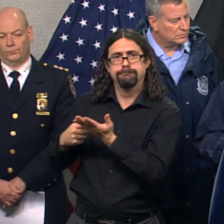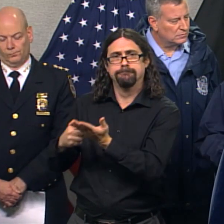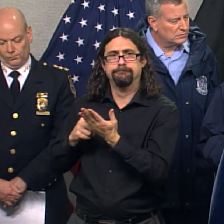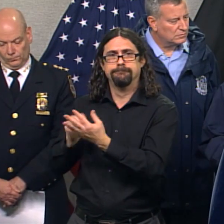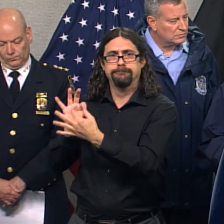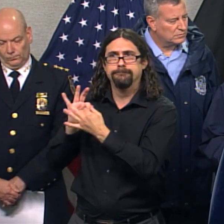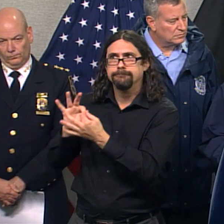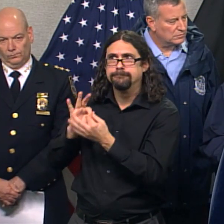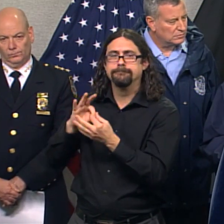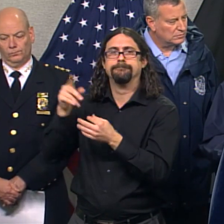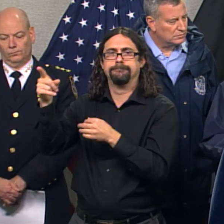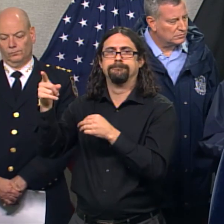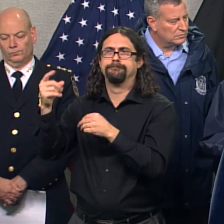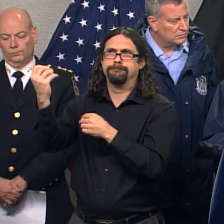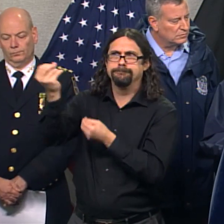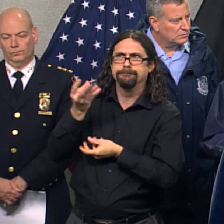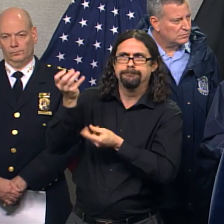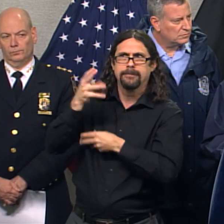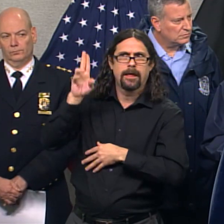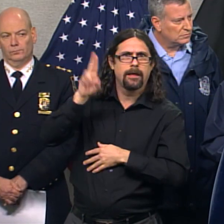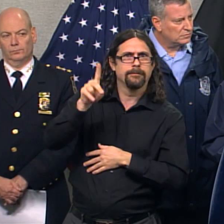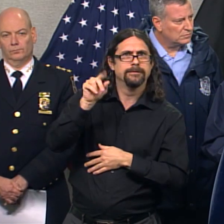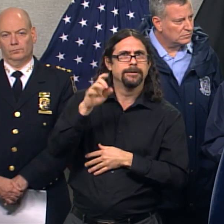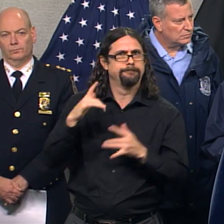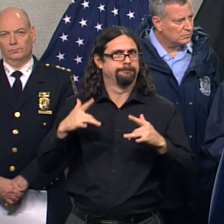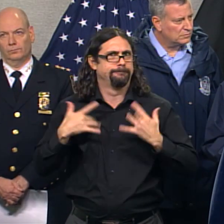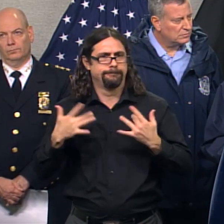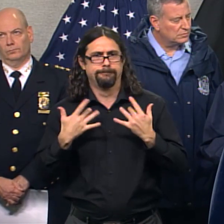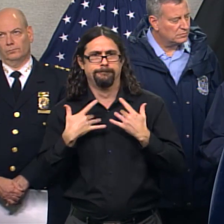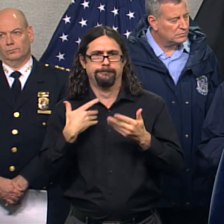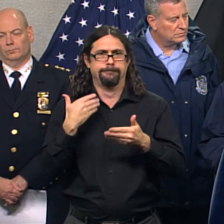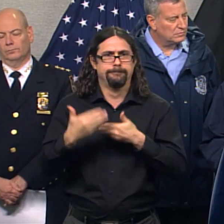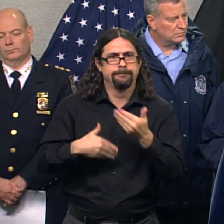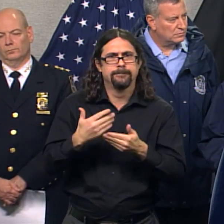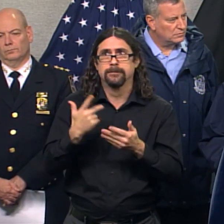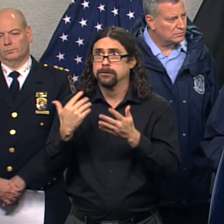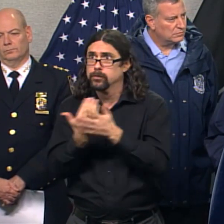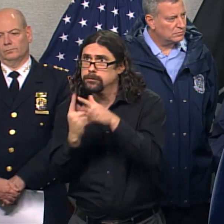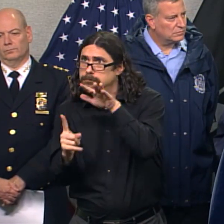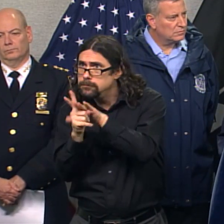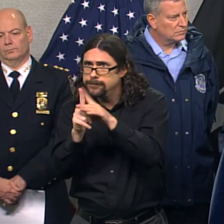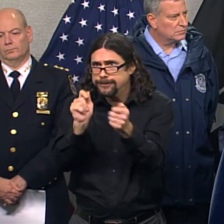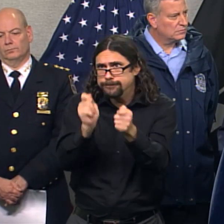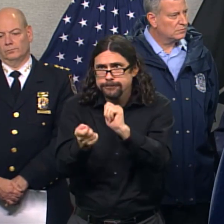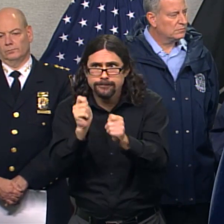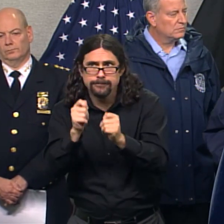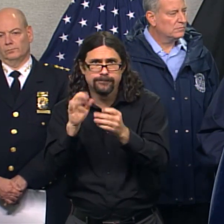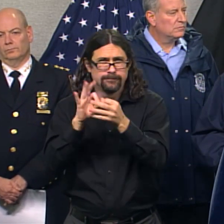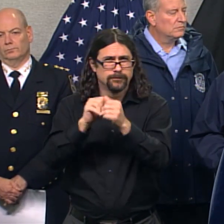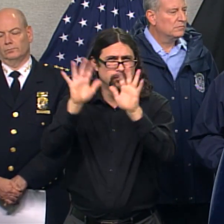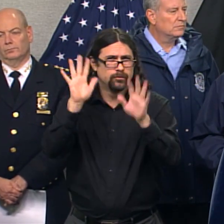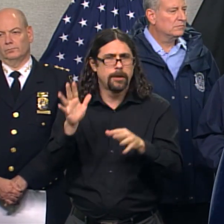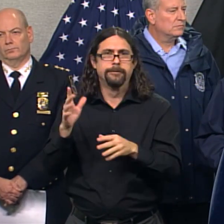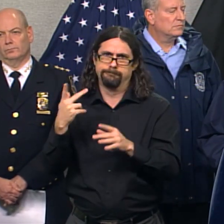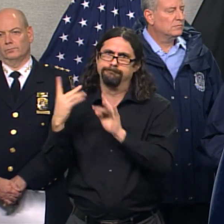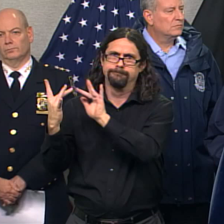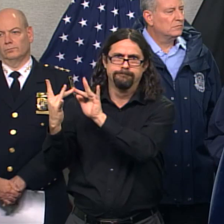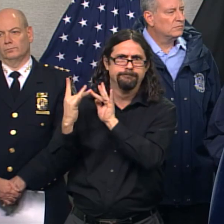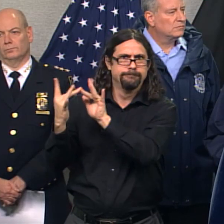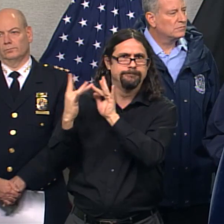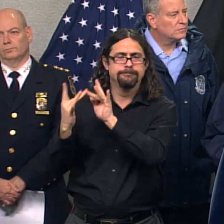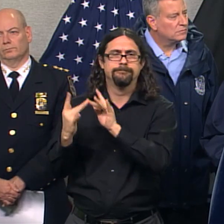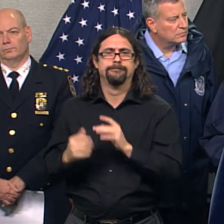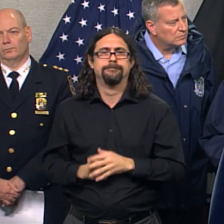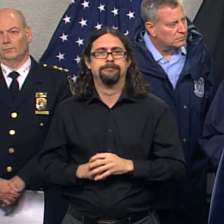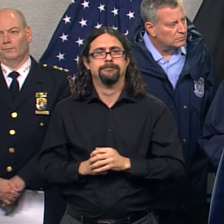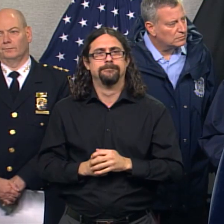the storm's progress. Our Emergency Operations Center is currently open. We've been open since midnight, and we will stay open until this storm is over